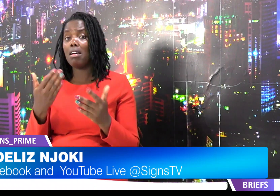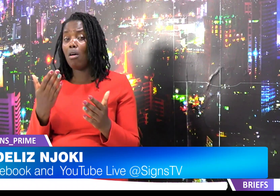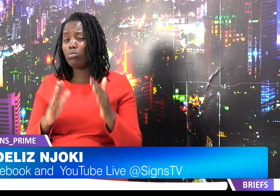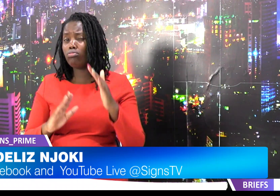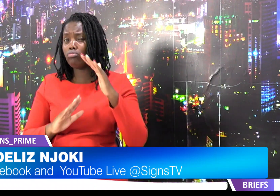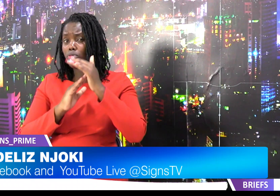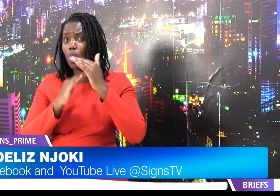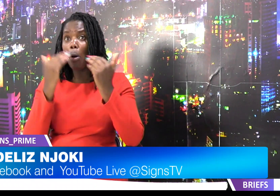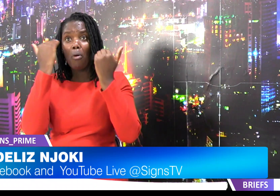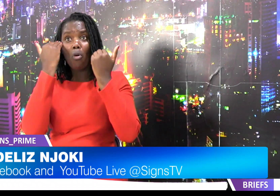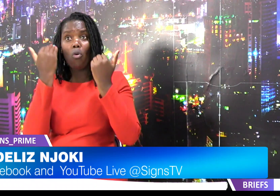with 6